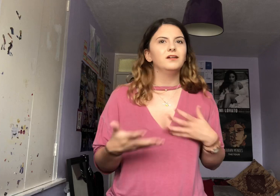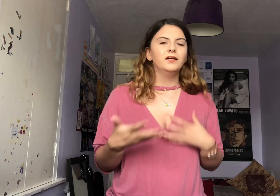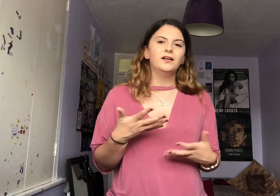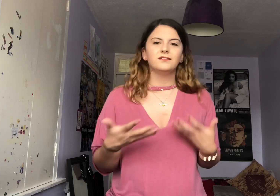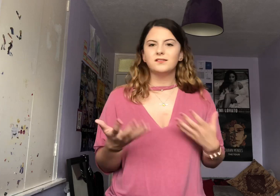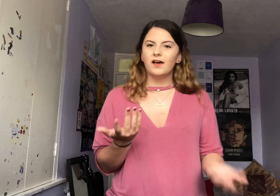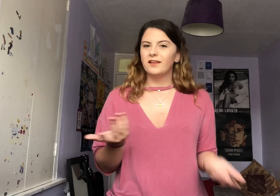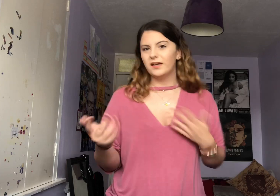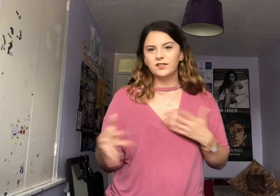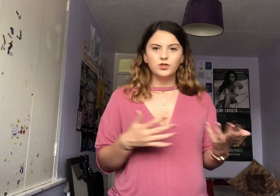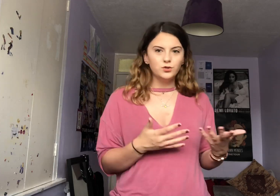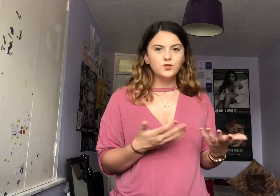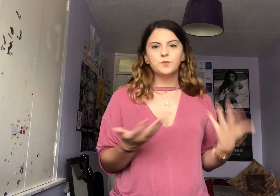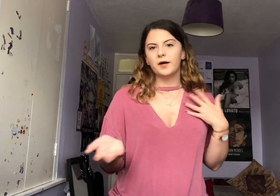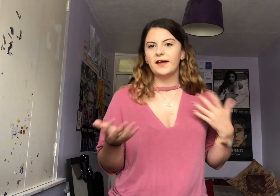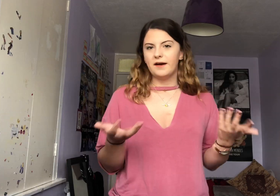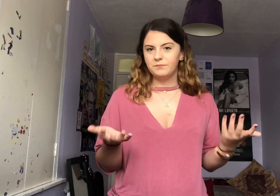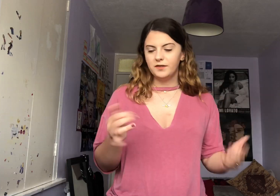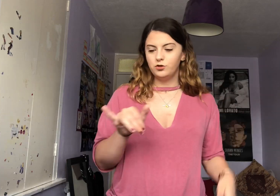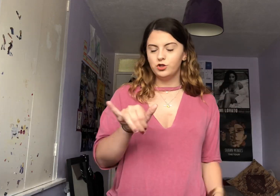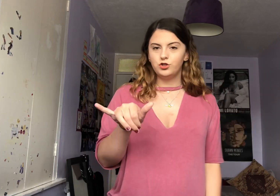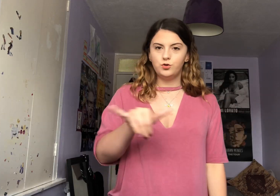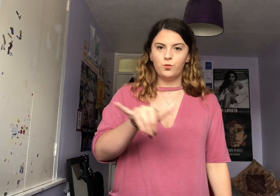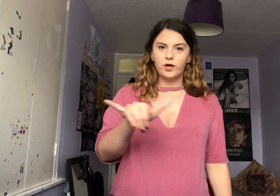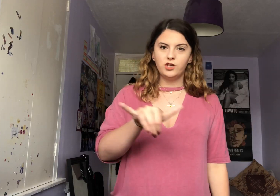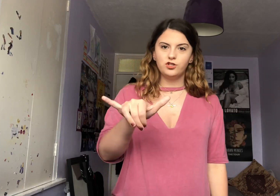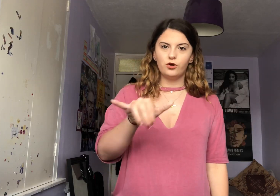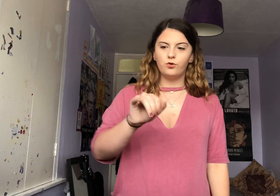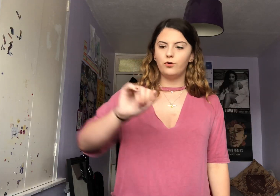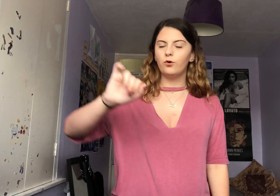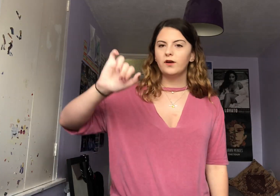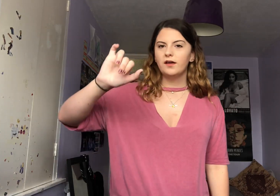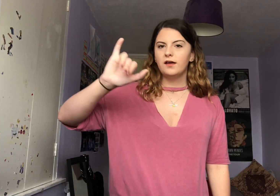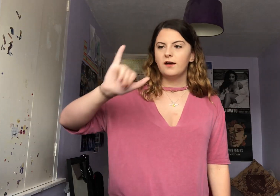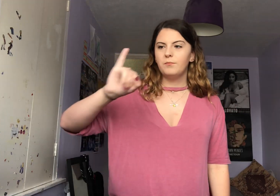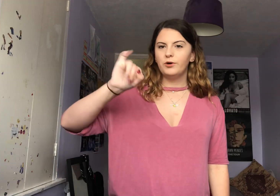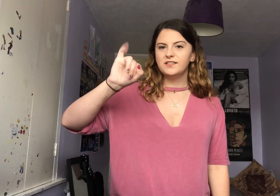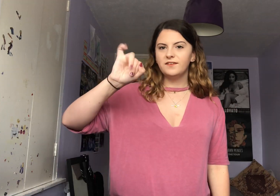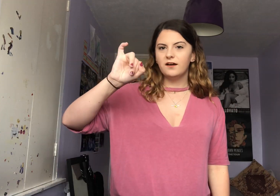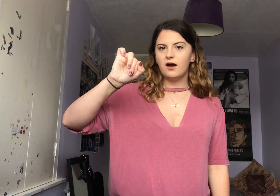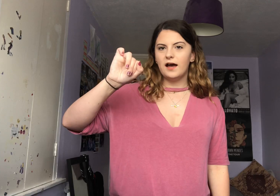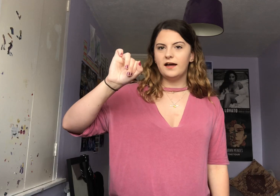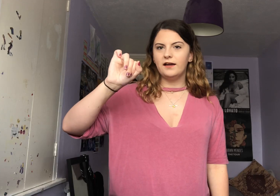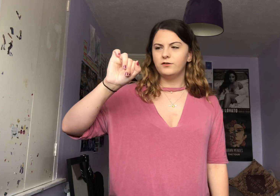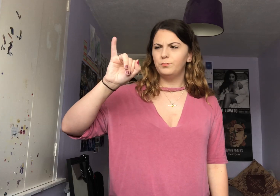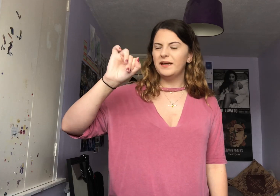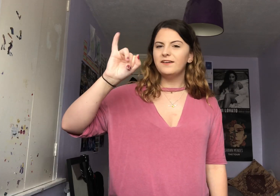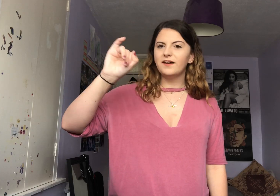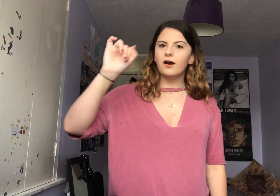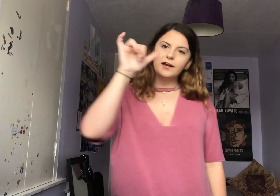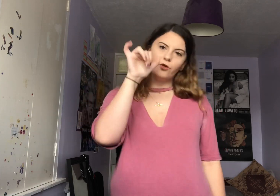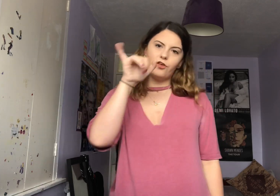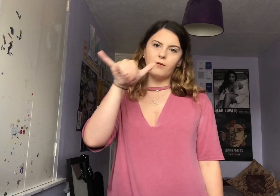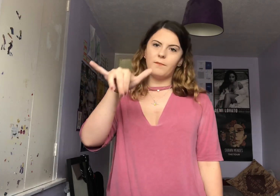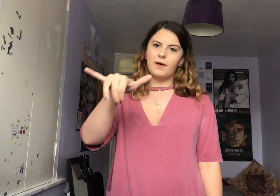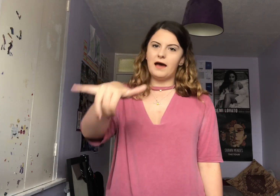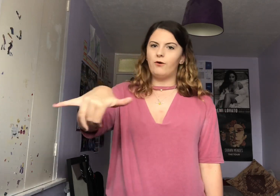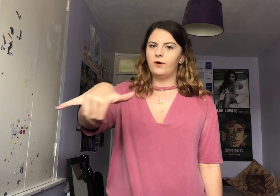It is a sign that is used, but yeah, you just do which. So your pointer finger, your pinky finger and your thumb out, and